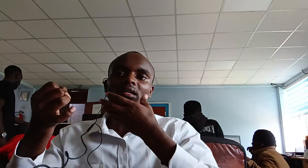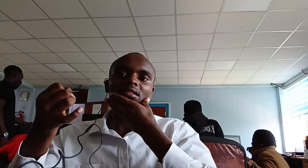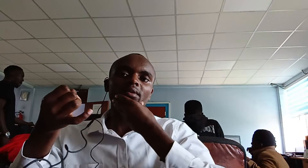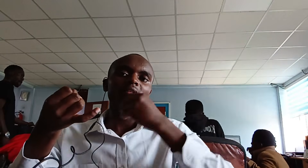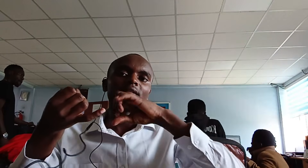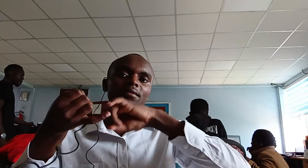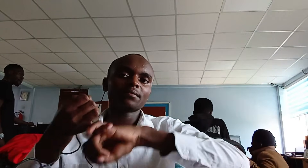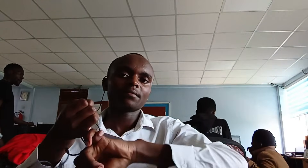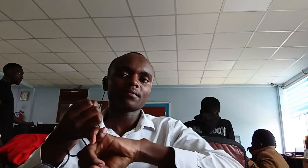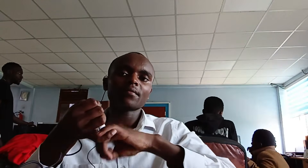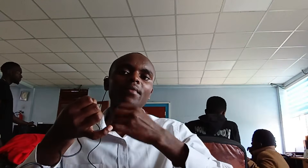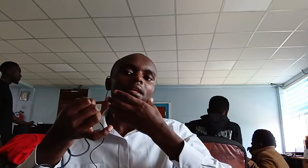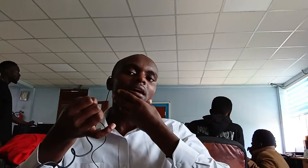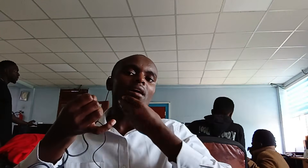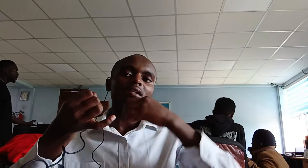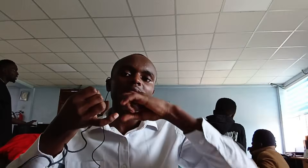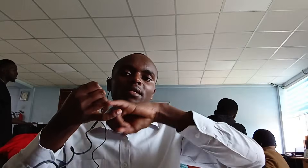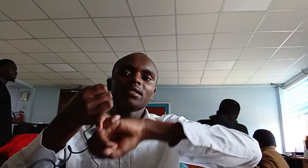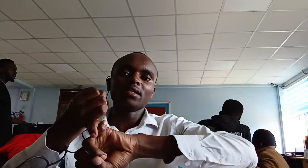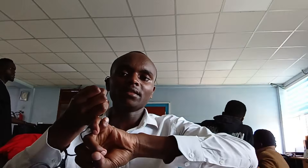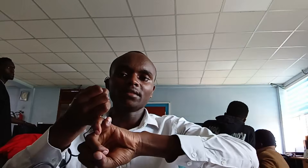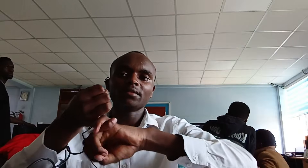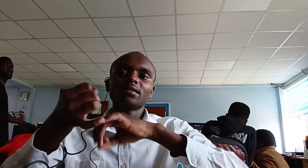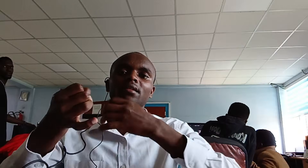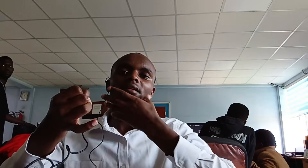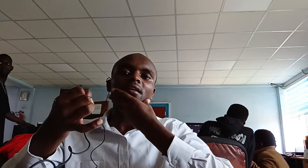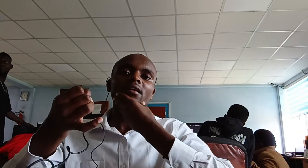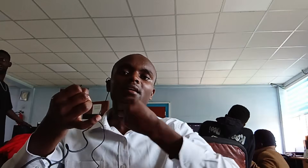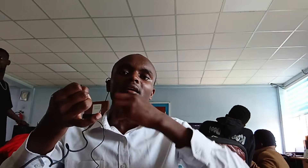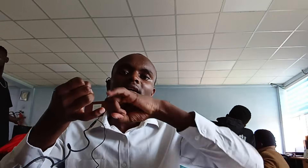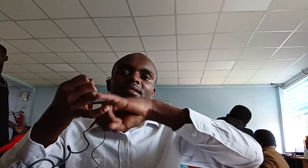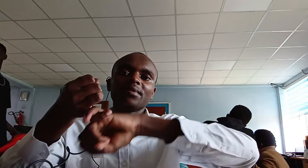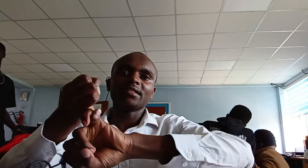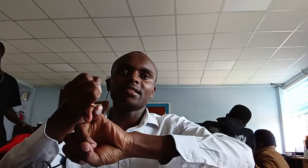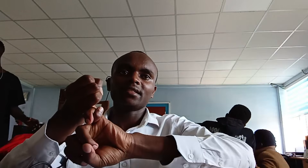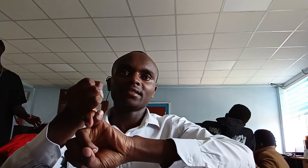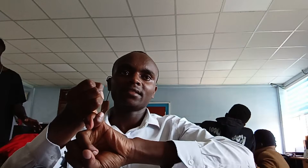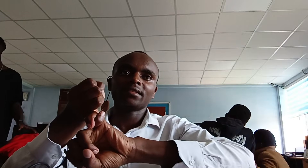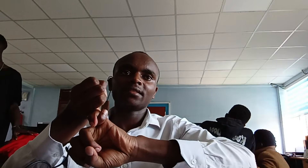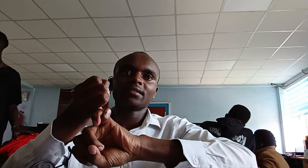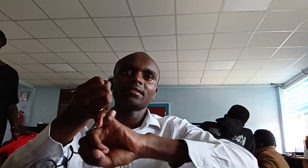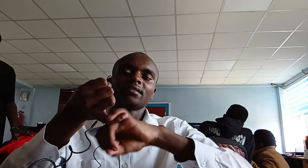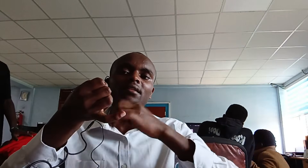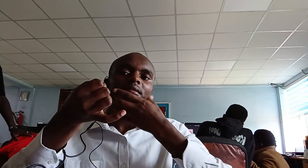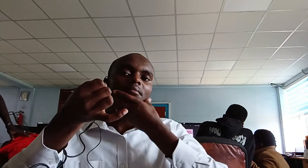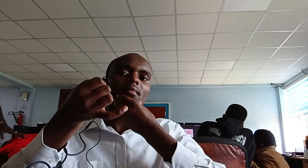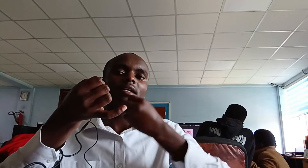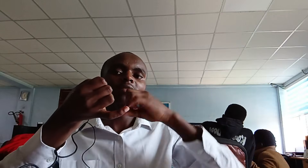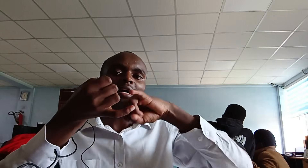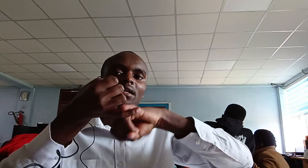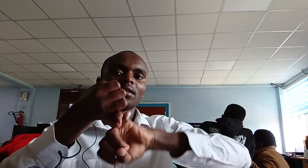husband, husband, husband, man, and